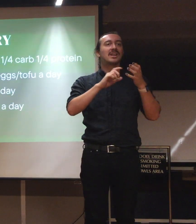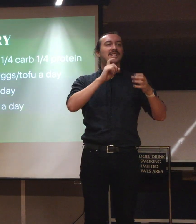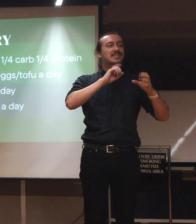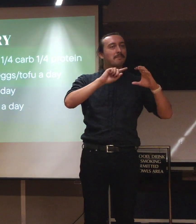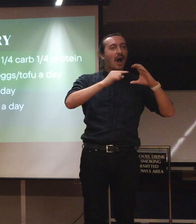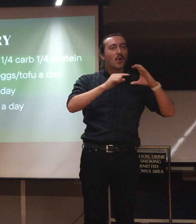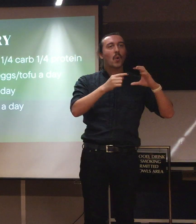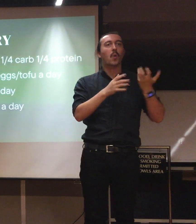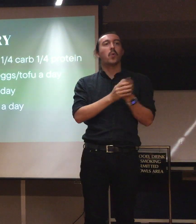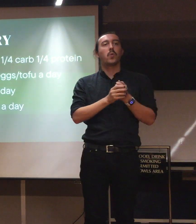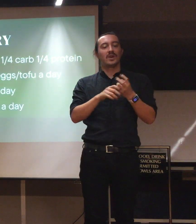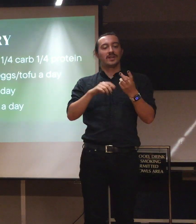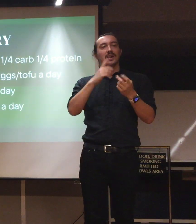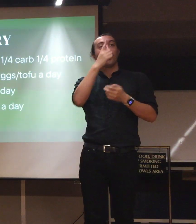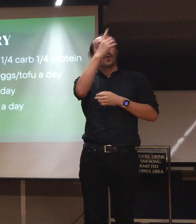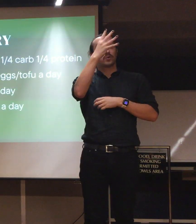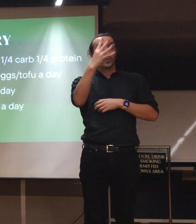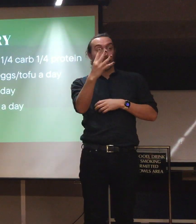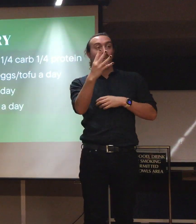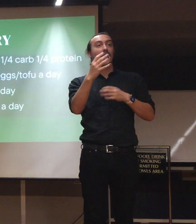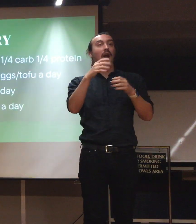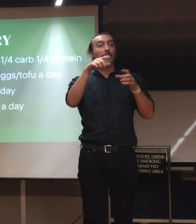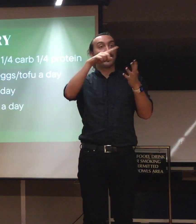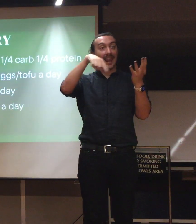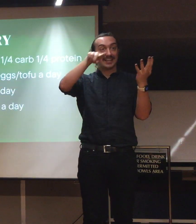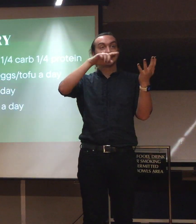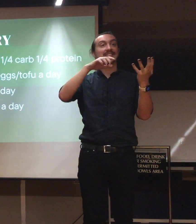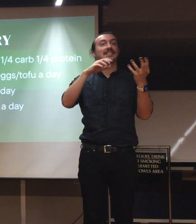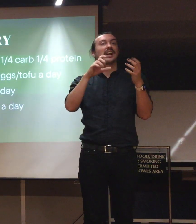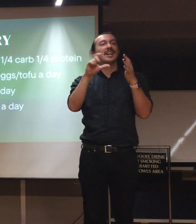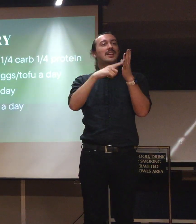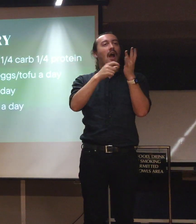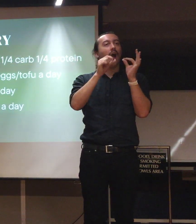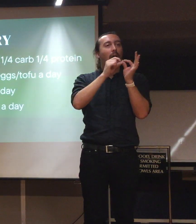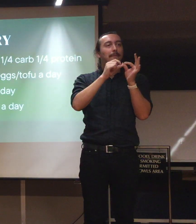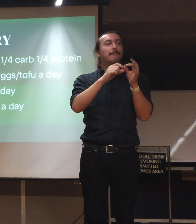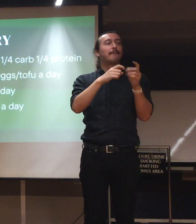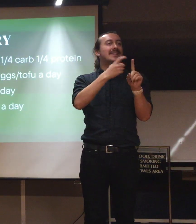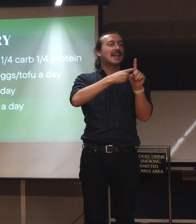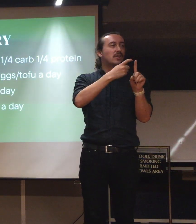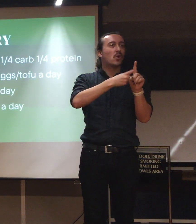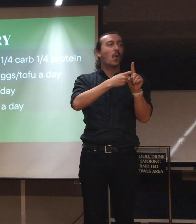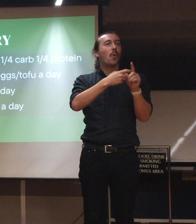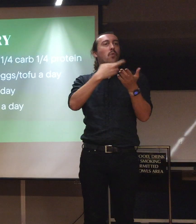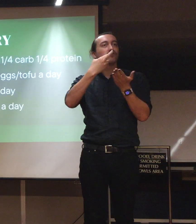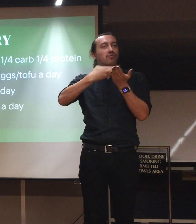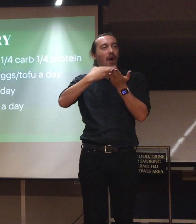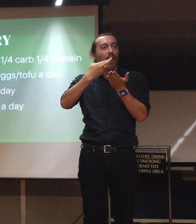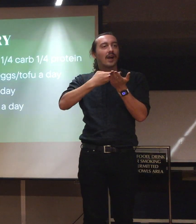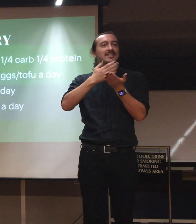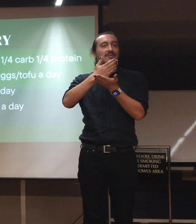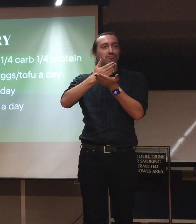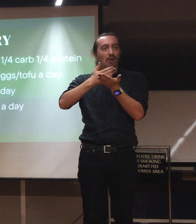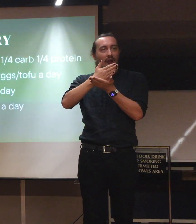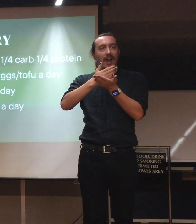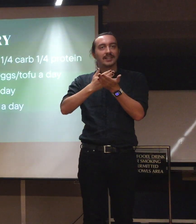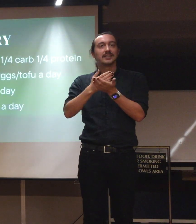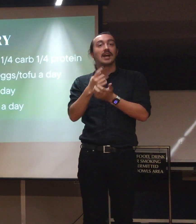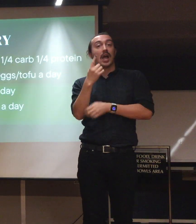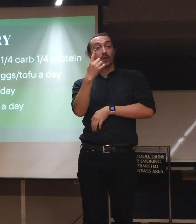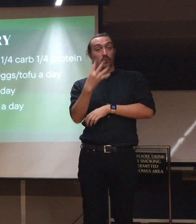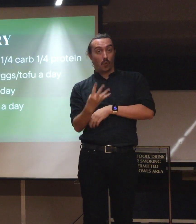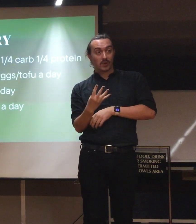so there'll be potato, rice, bread, and then you've got your quarter plate of